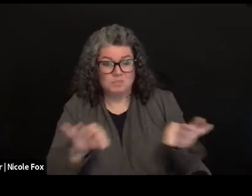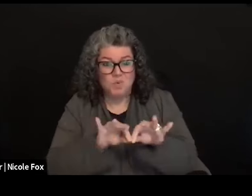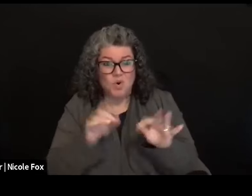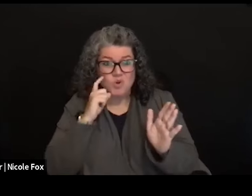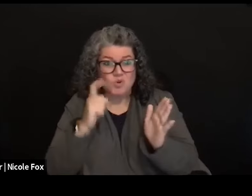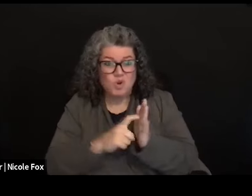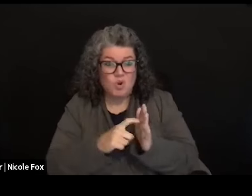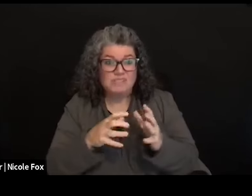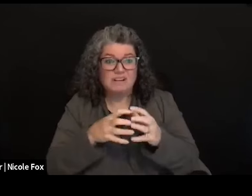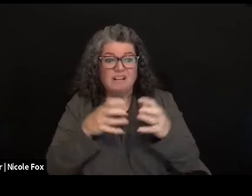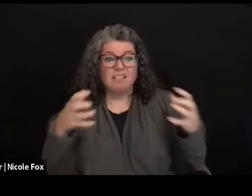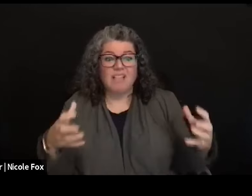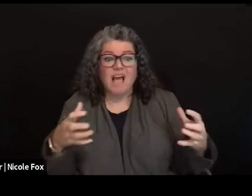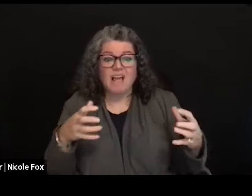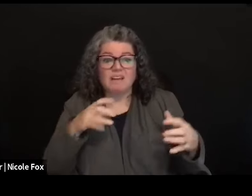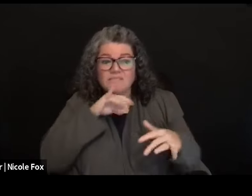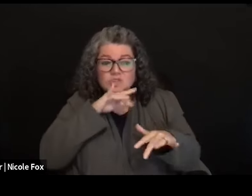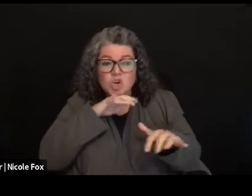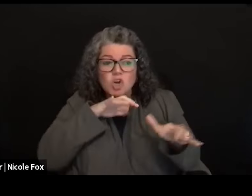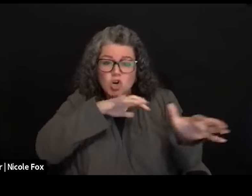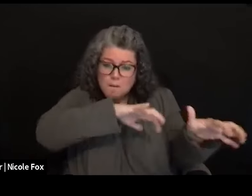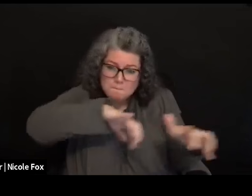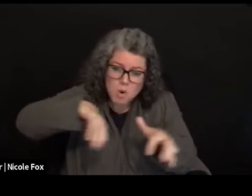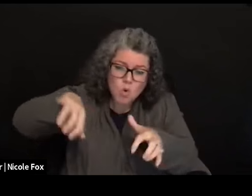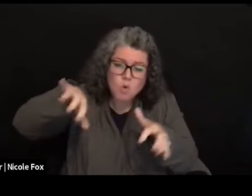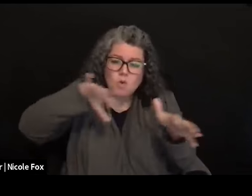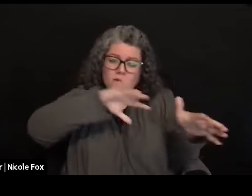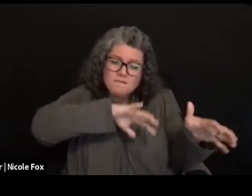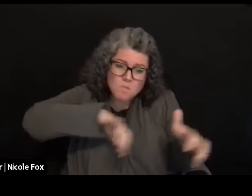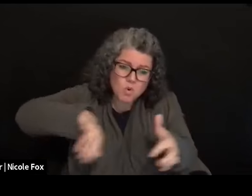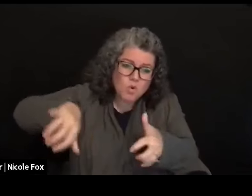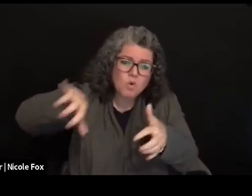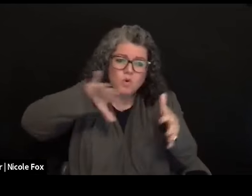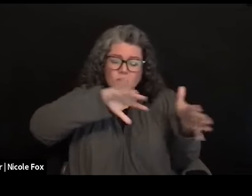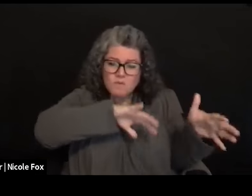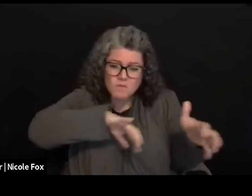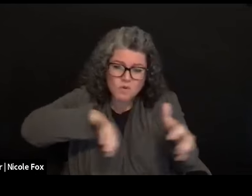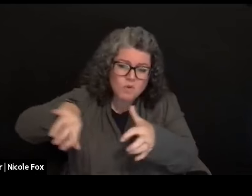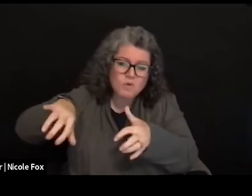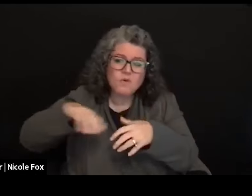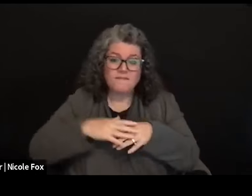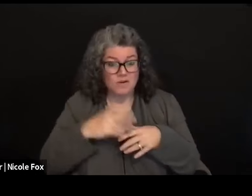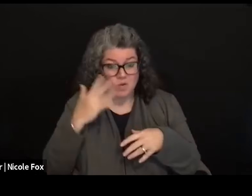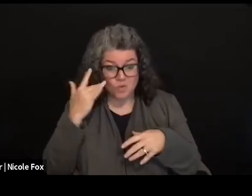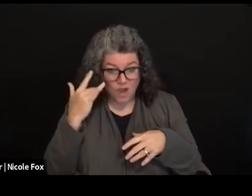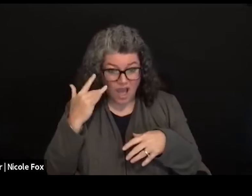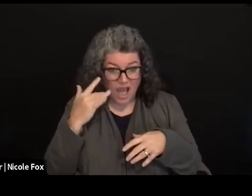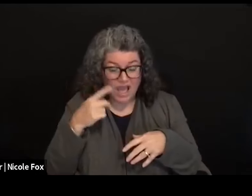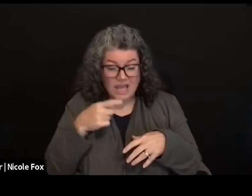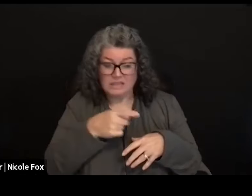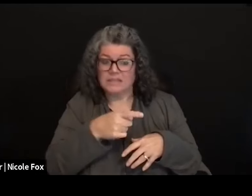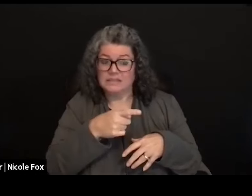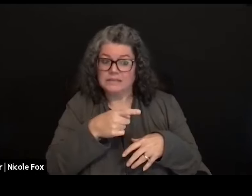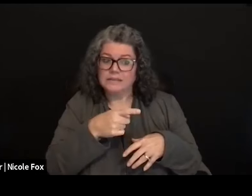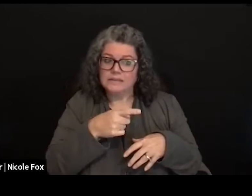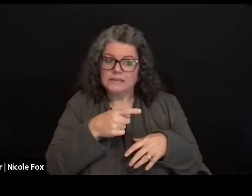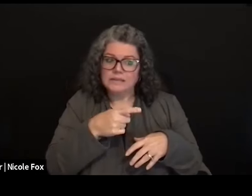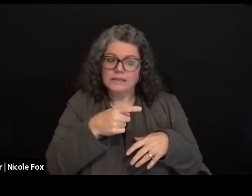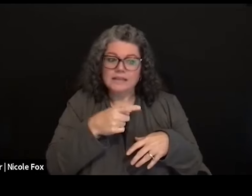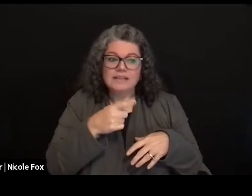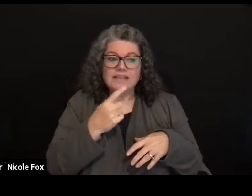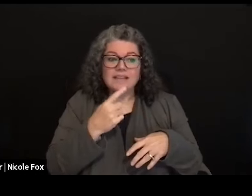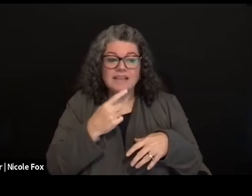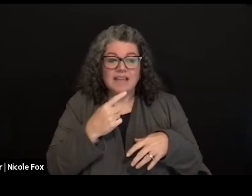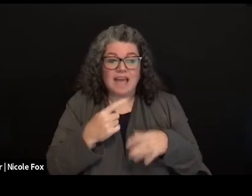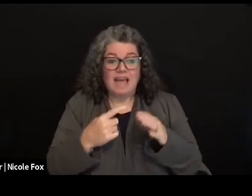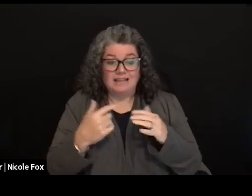earth that's been moved around. And the reason we have to do that, and this is so the red line, I'm showing